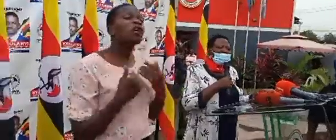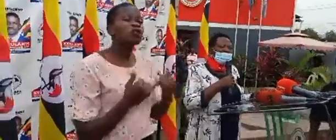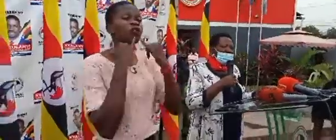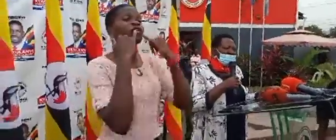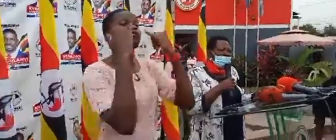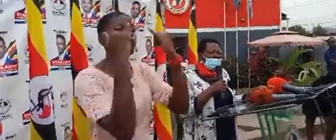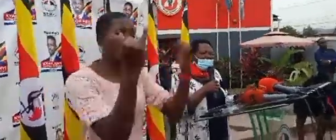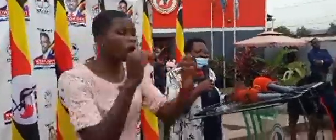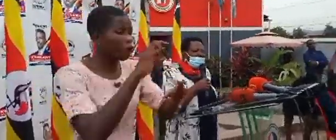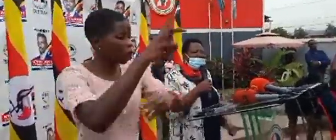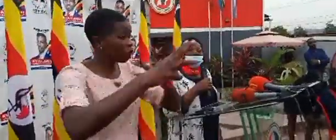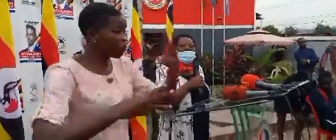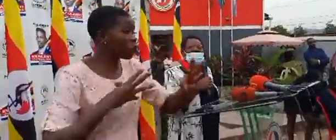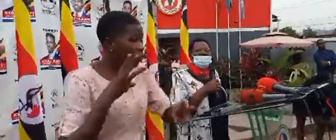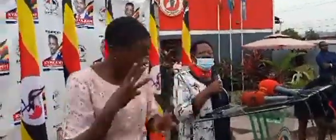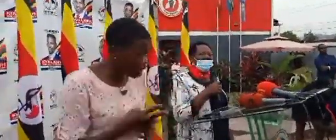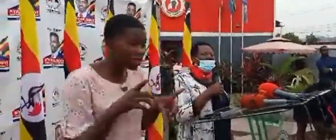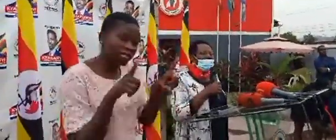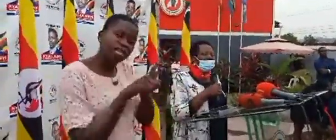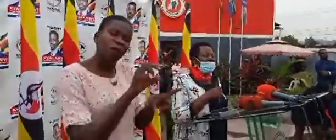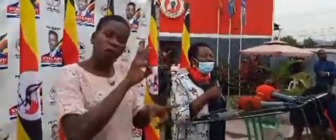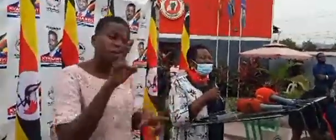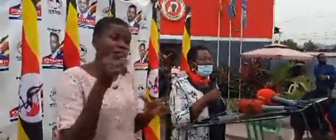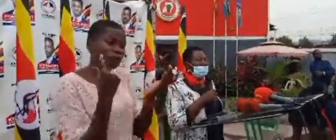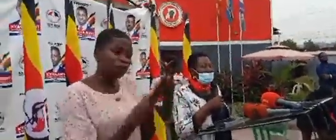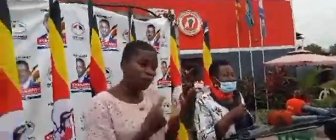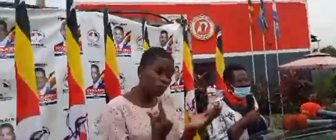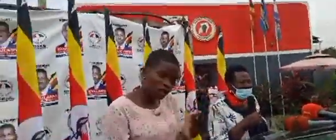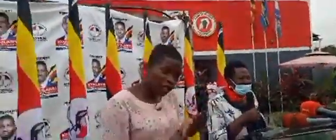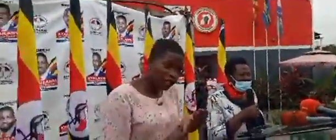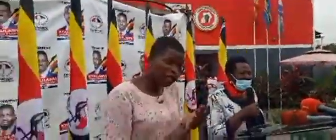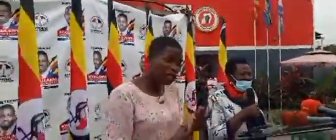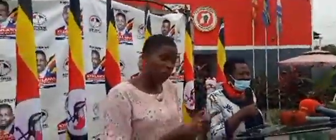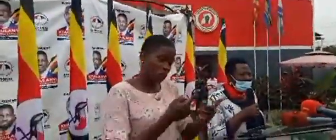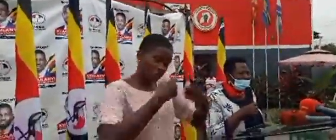Western Uganda, that NUP in Kechibina,